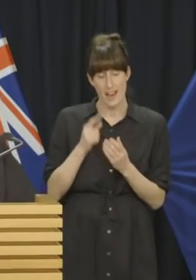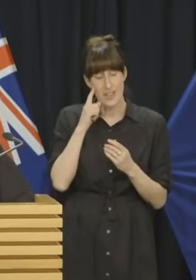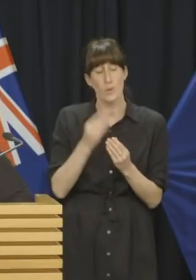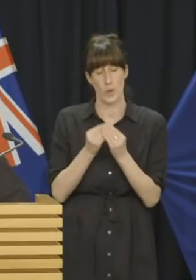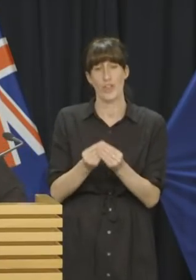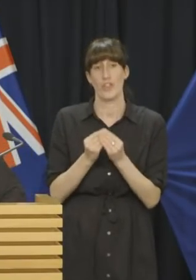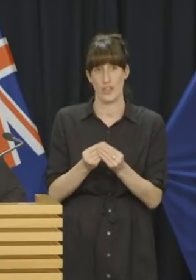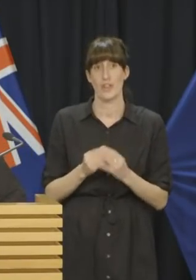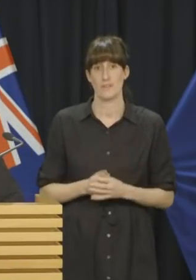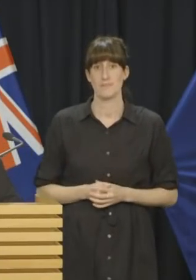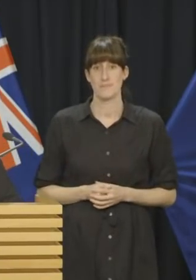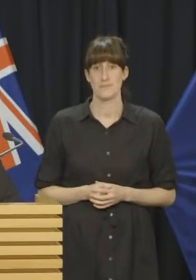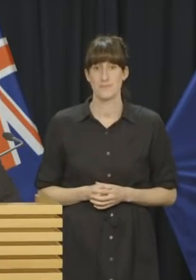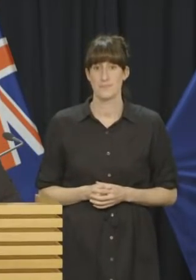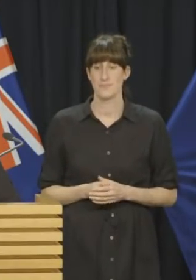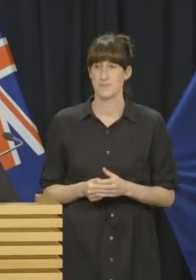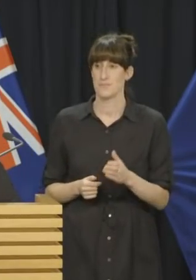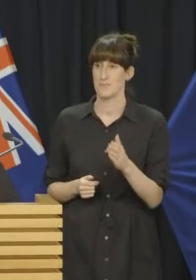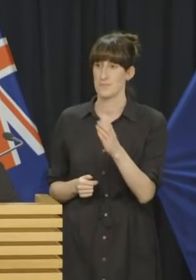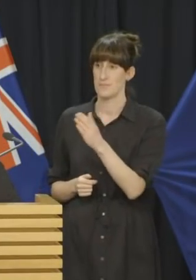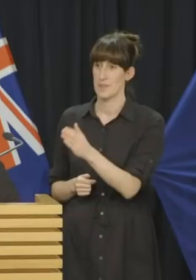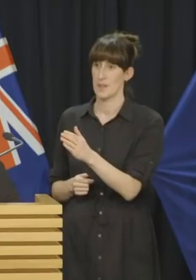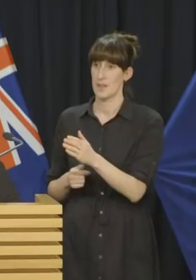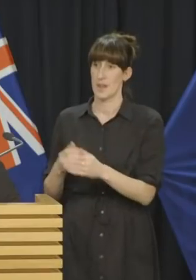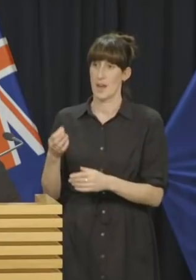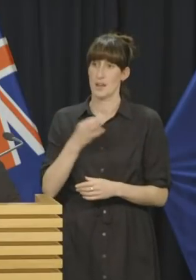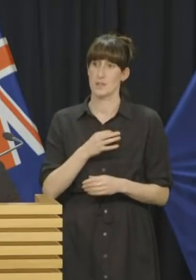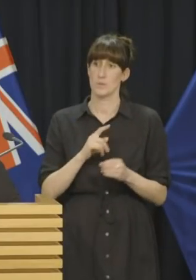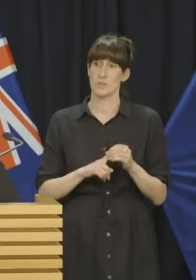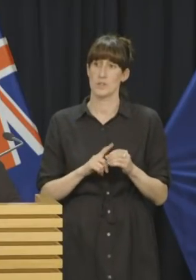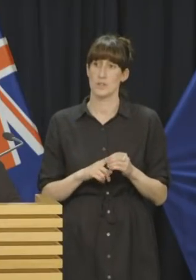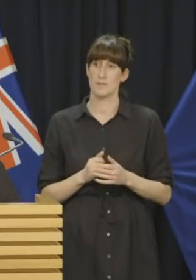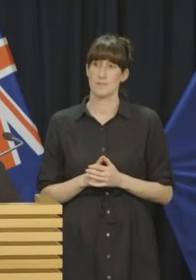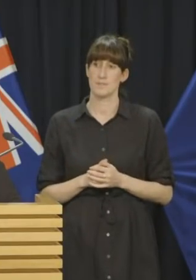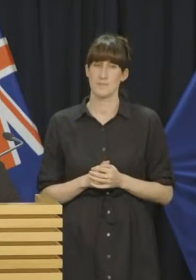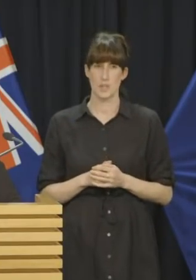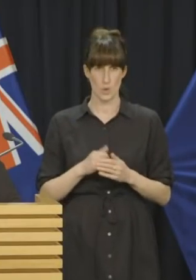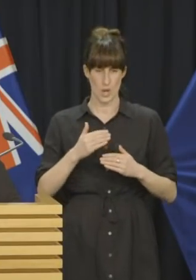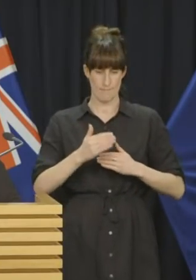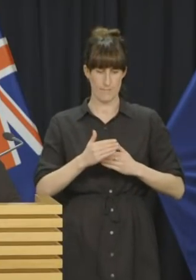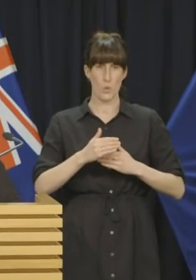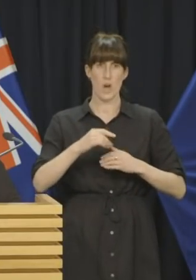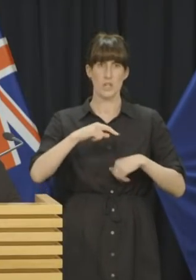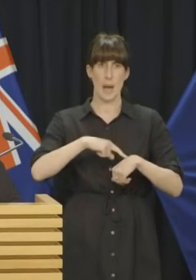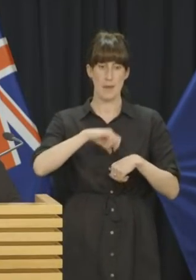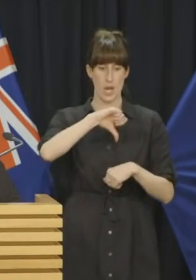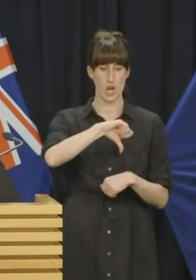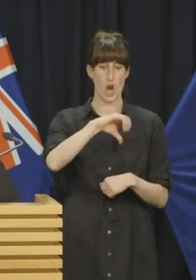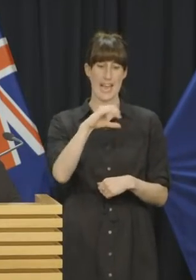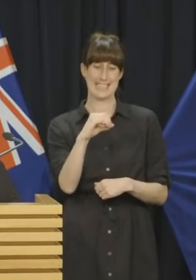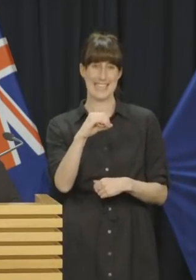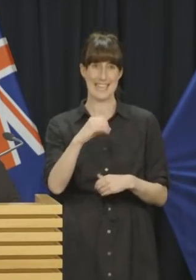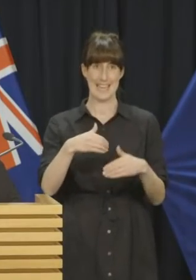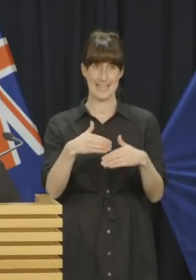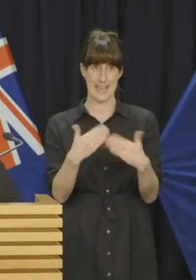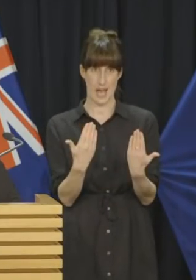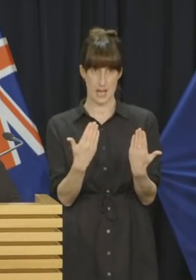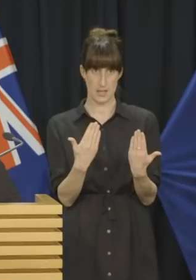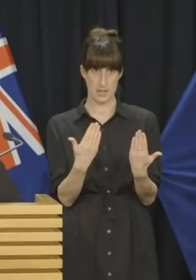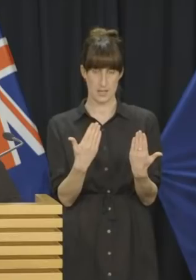it. So how is the possible point of this policy? Settle on the less than 90 days time frame? That seems like an extremely